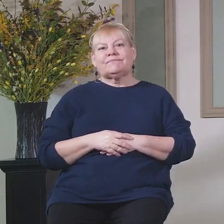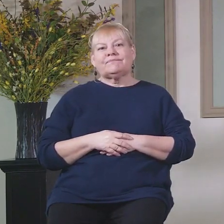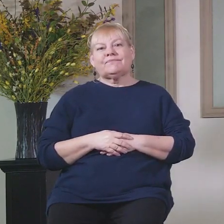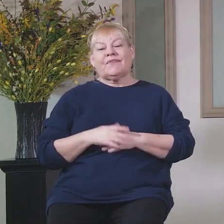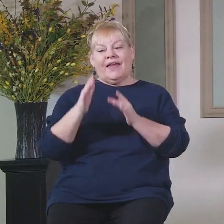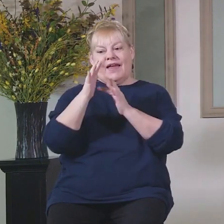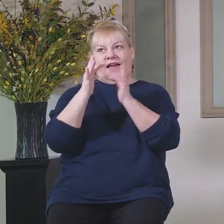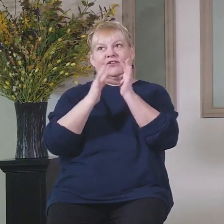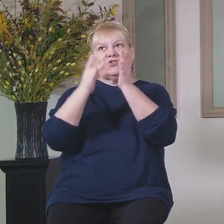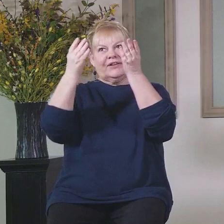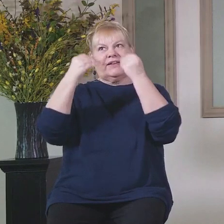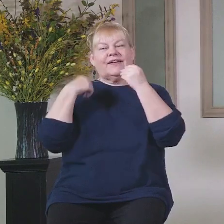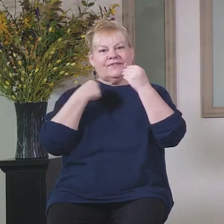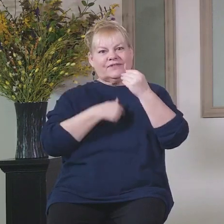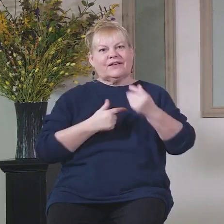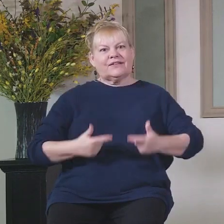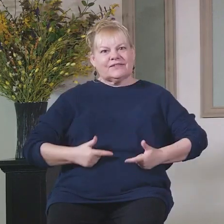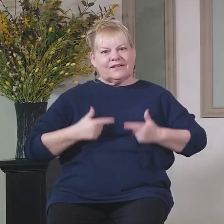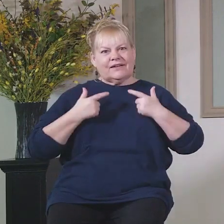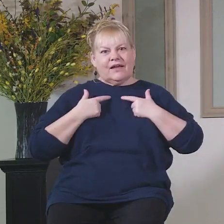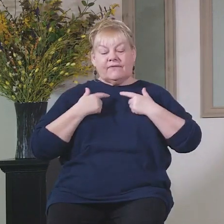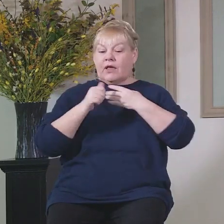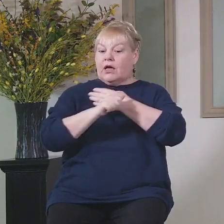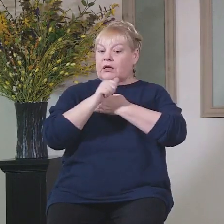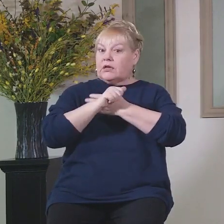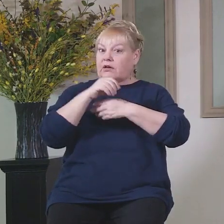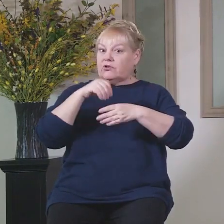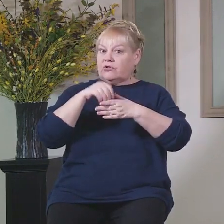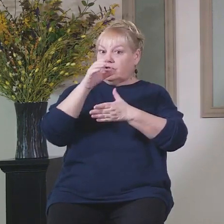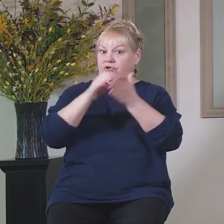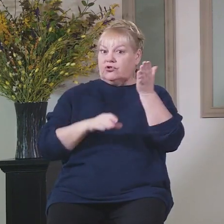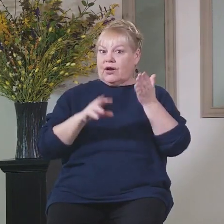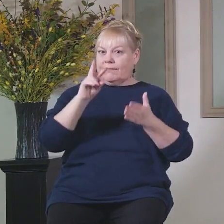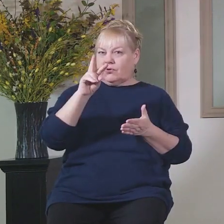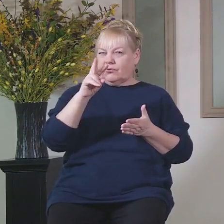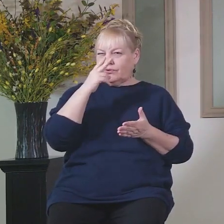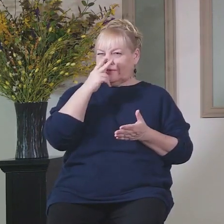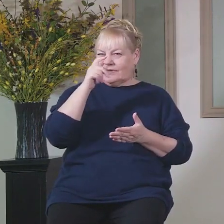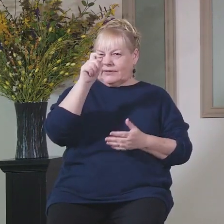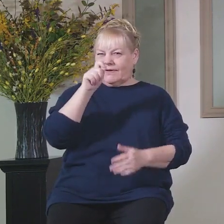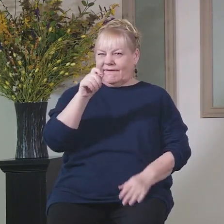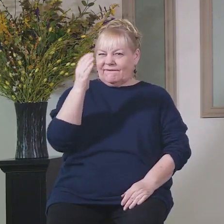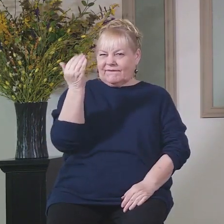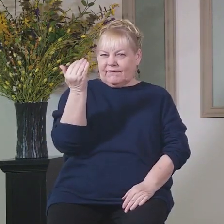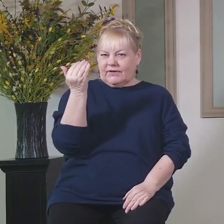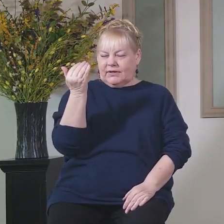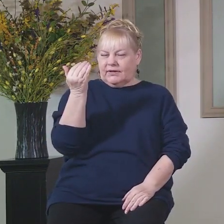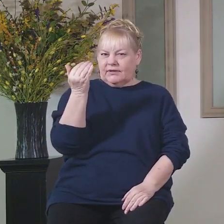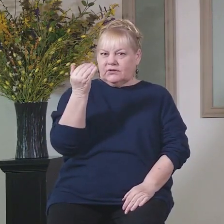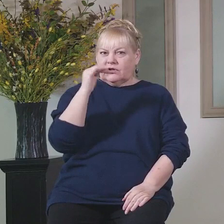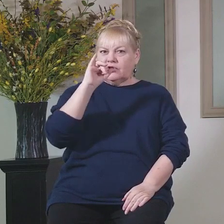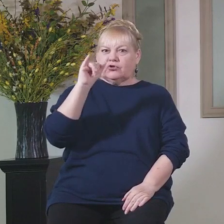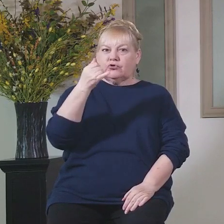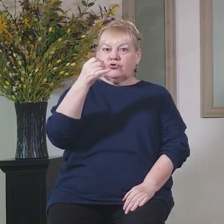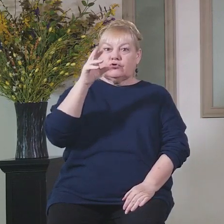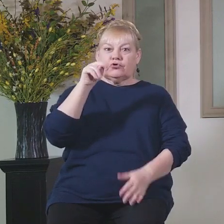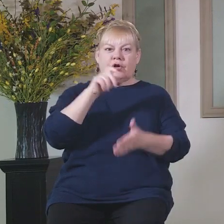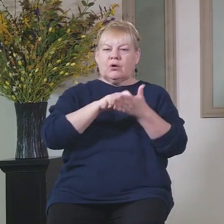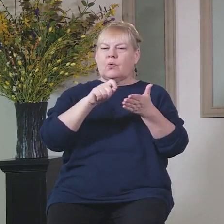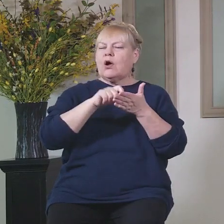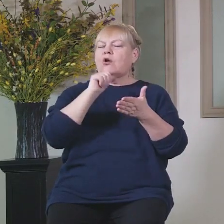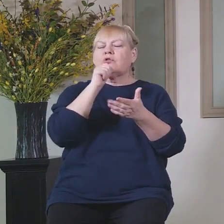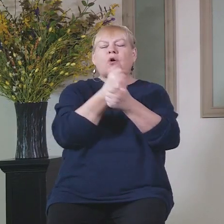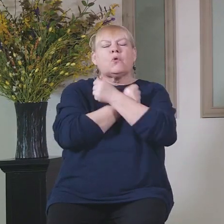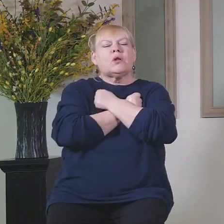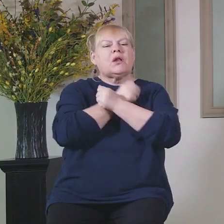Now the danger that we talked about earlier comes to us in chapter 2. Look at verse 15 there, where John writes, "Do not